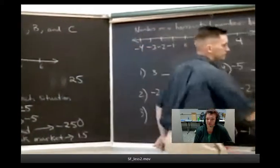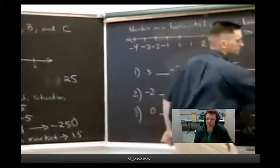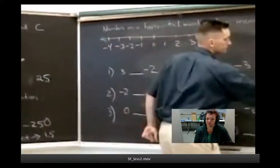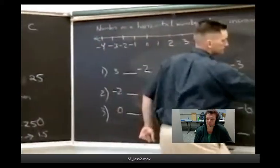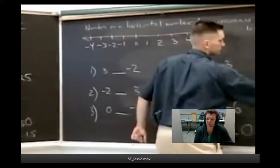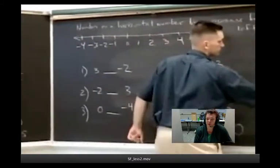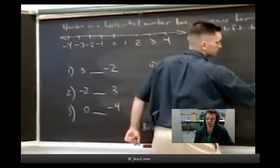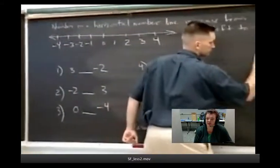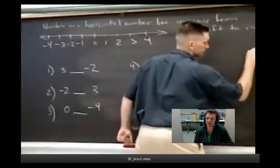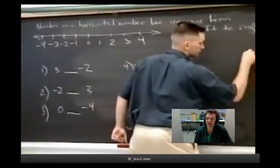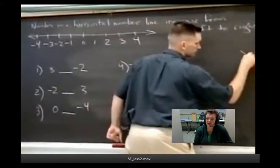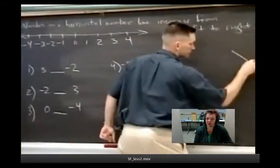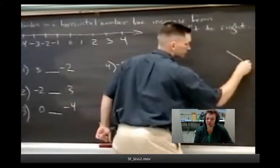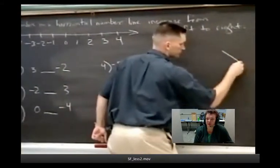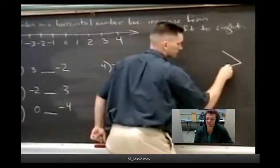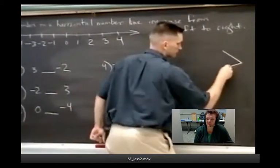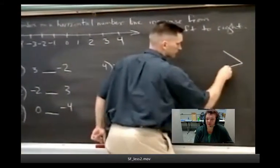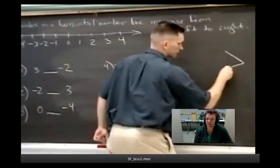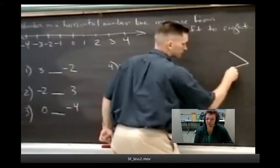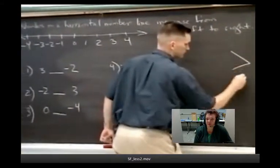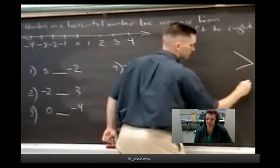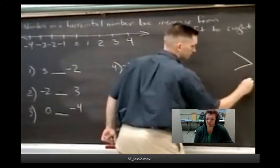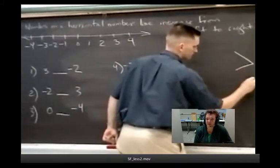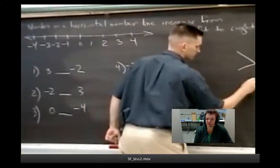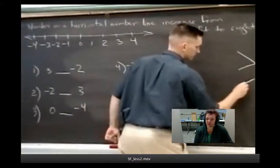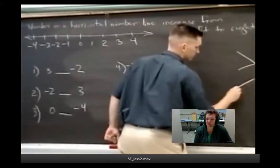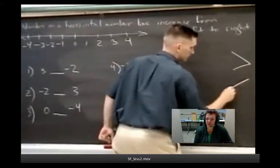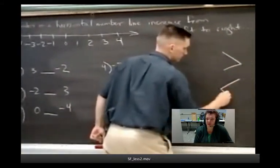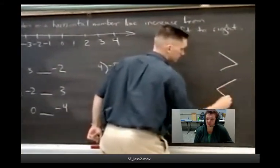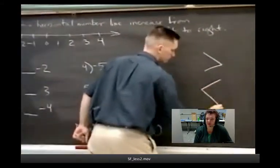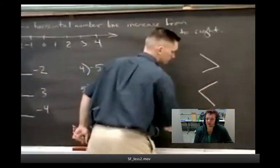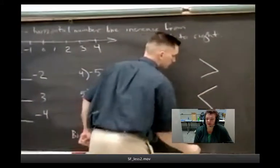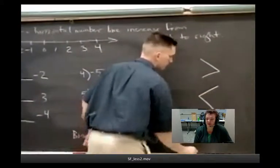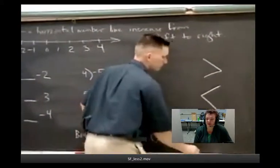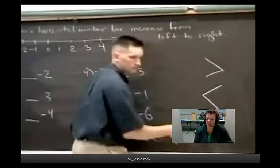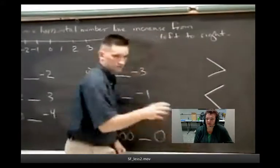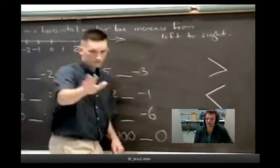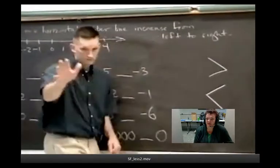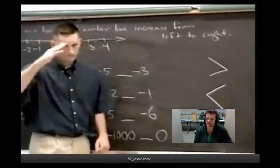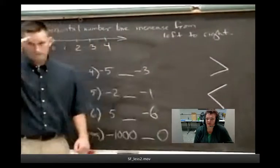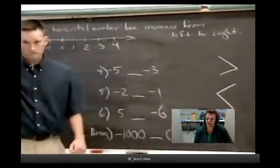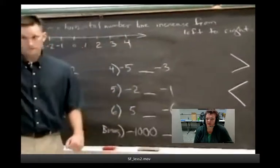Do you know which symbol to use to show that? Okay.